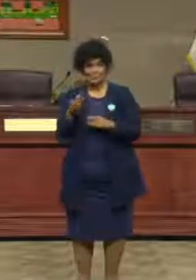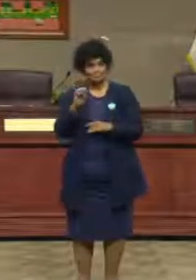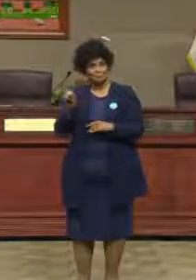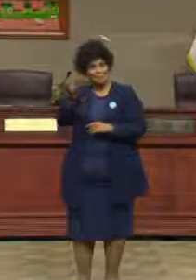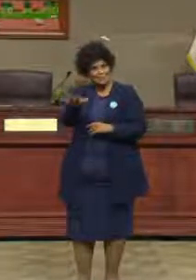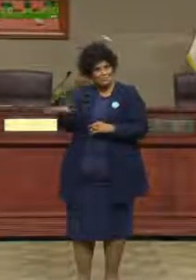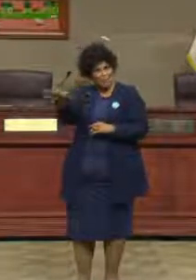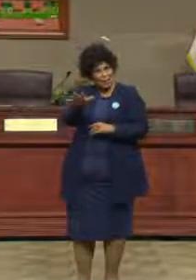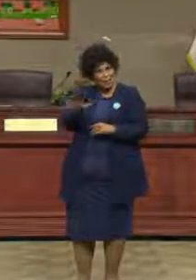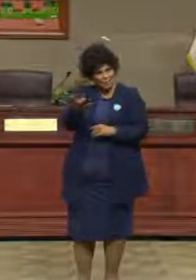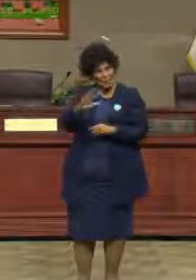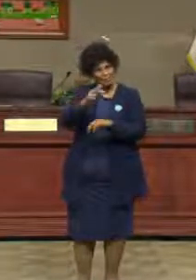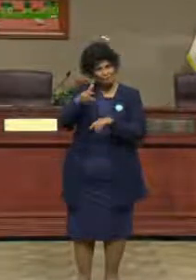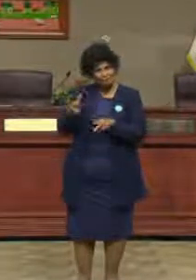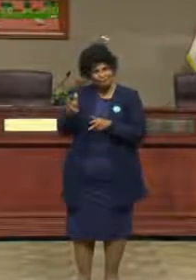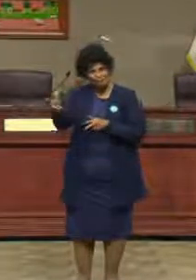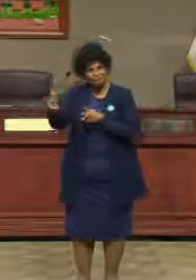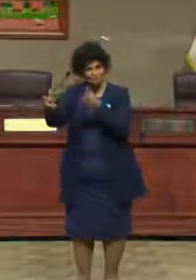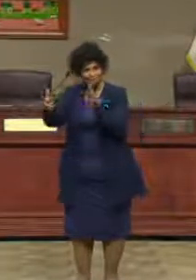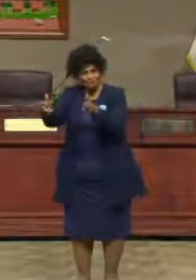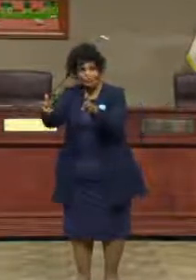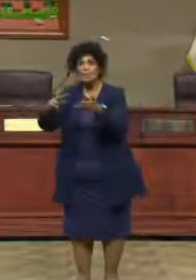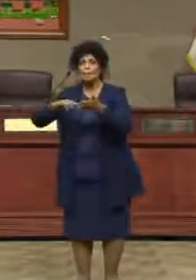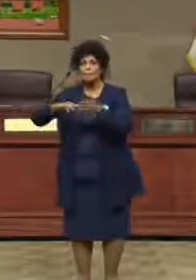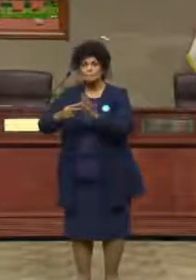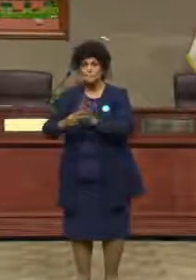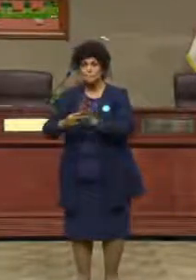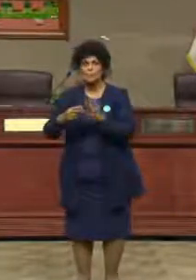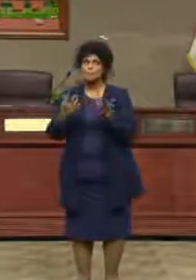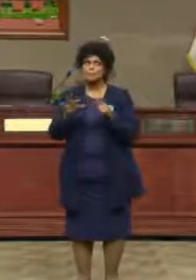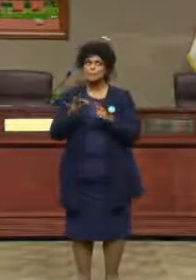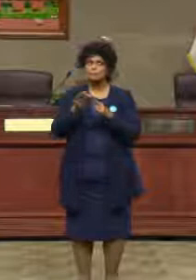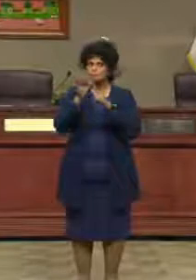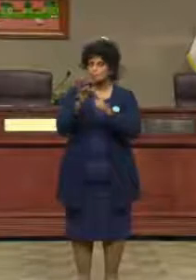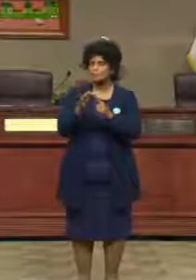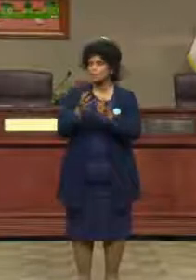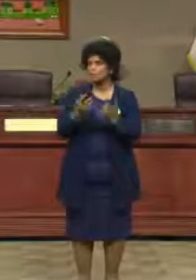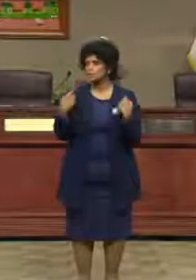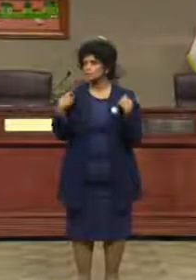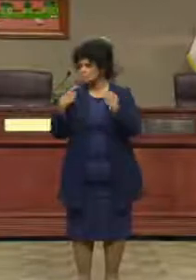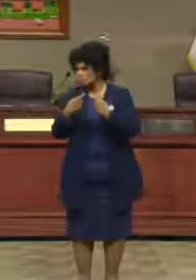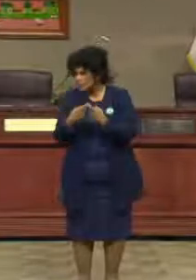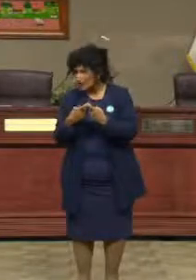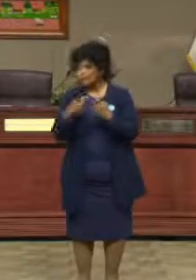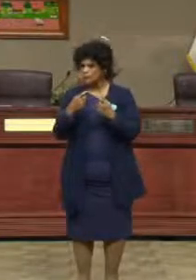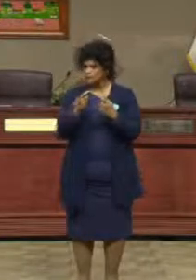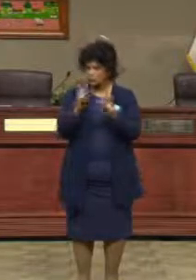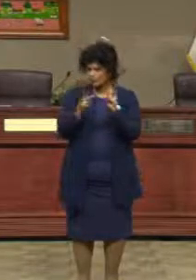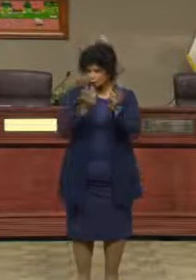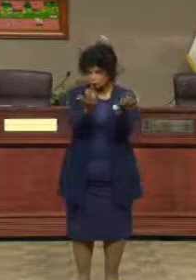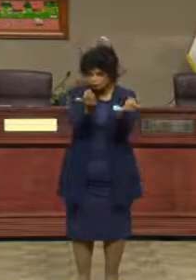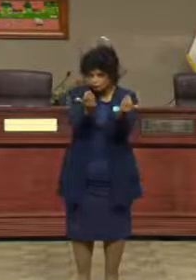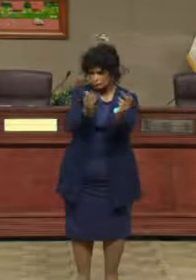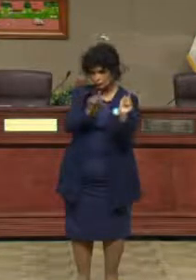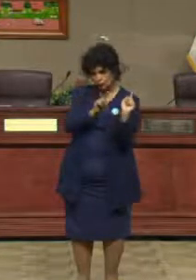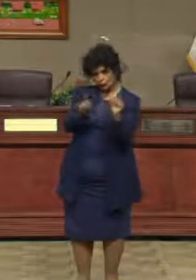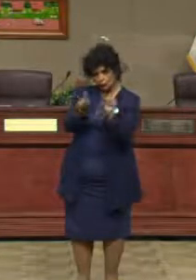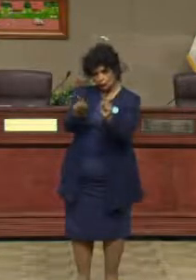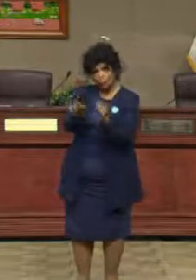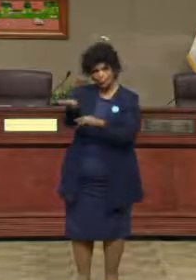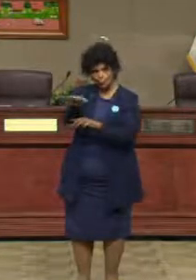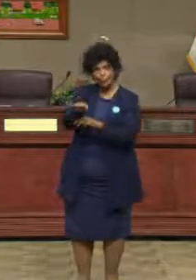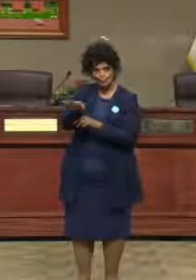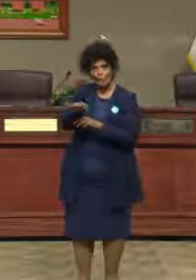hope that many of our residents, especially the Hispanic population, will take advantage of those locations. As